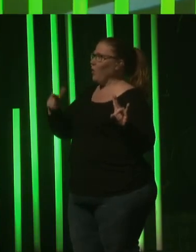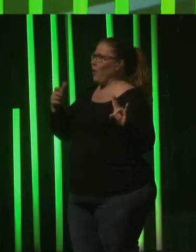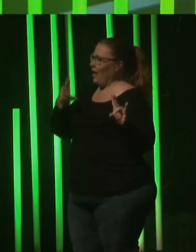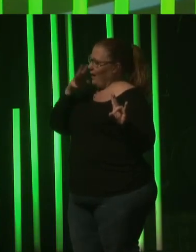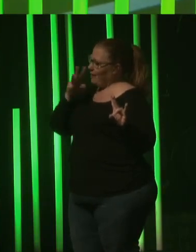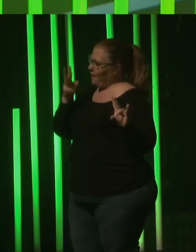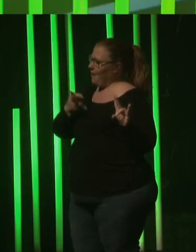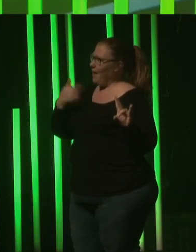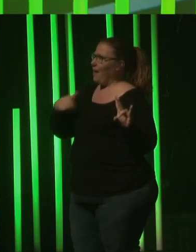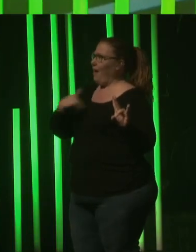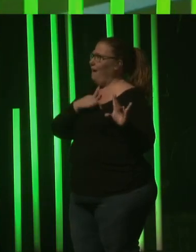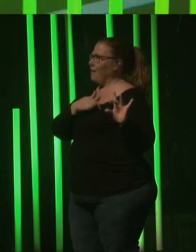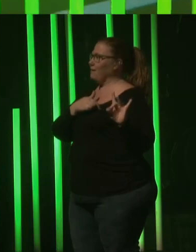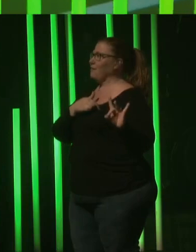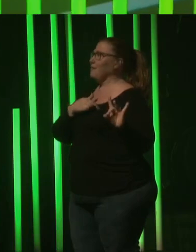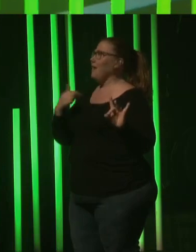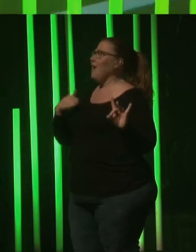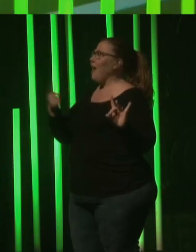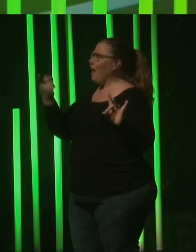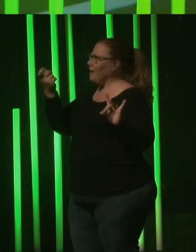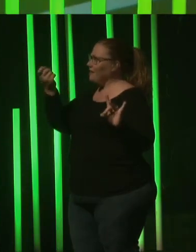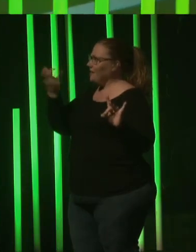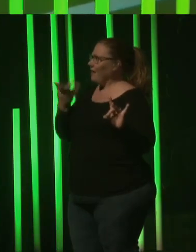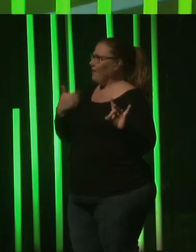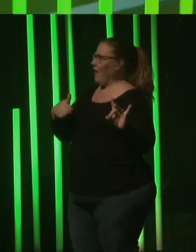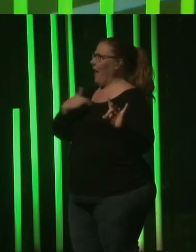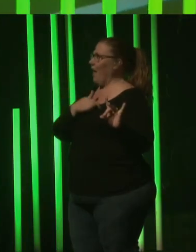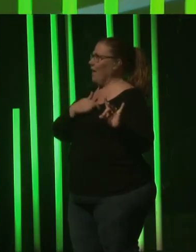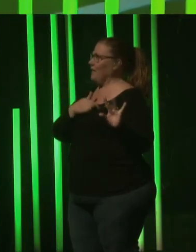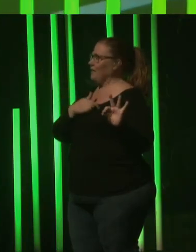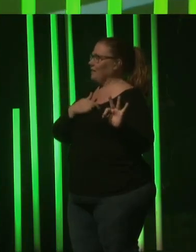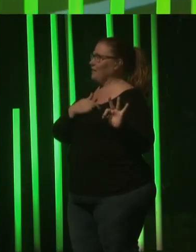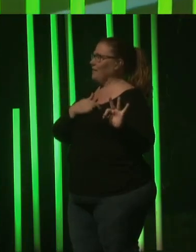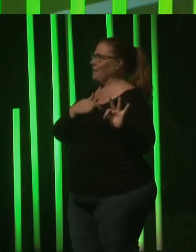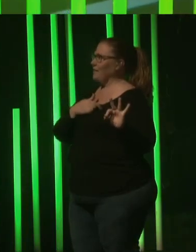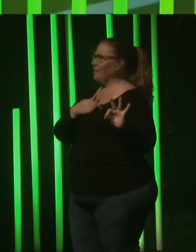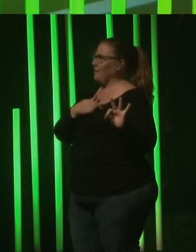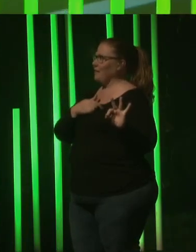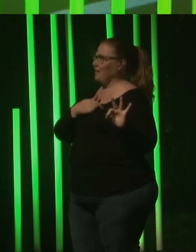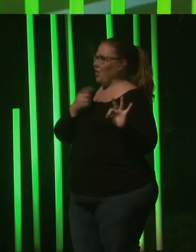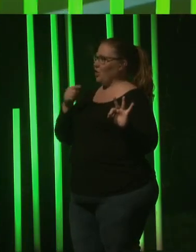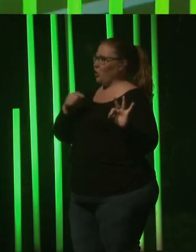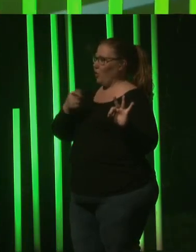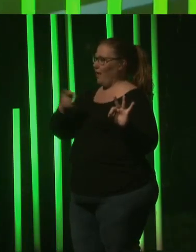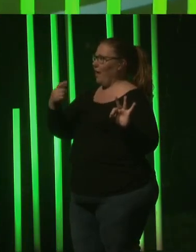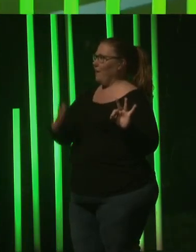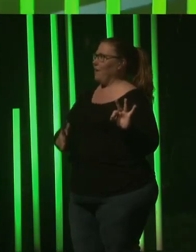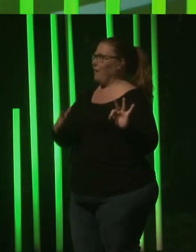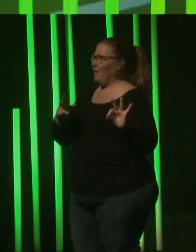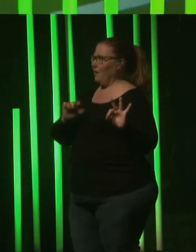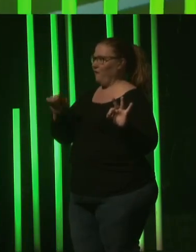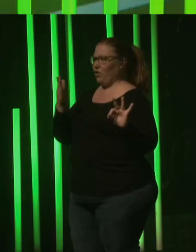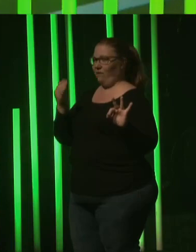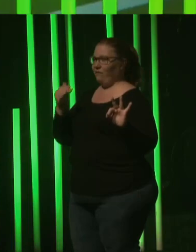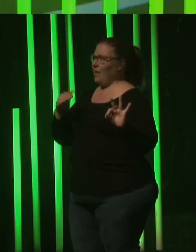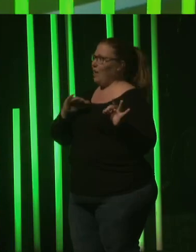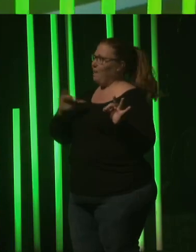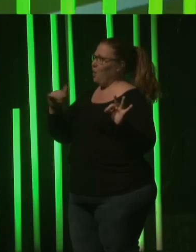abandoned us and given us into the hand of Midian. Verse 15, pardon